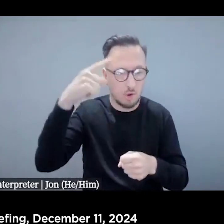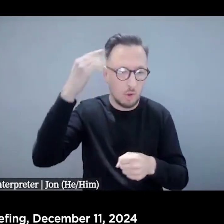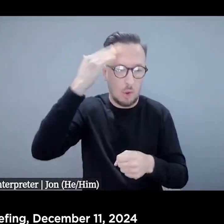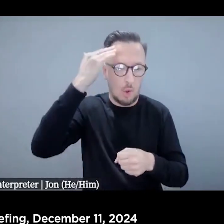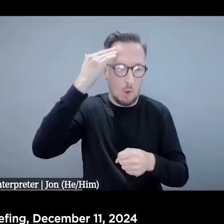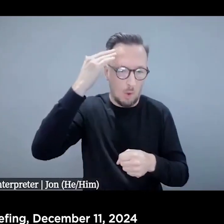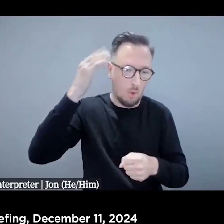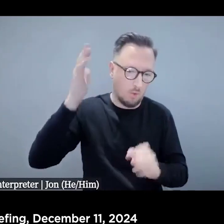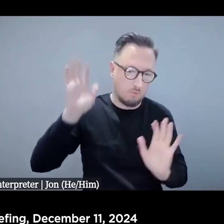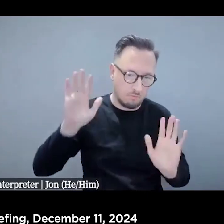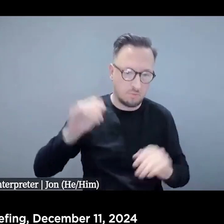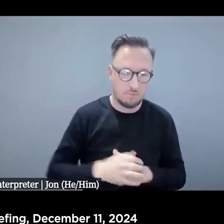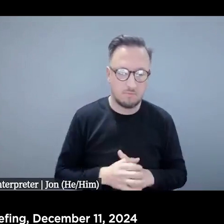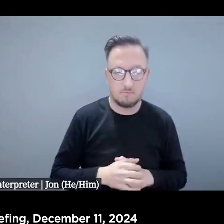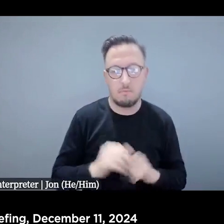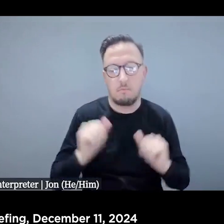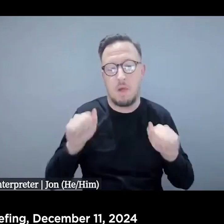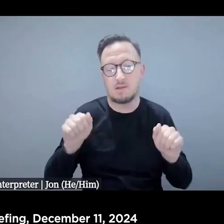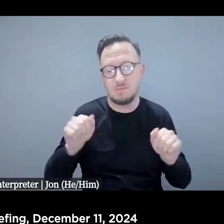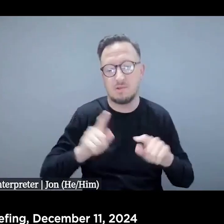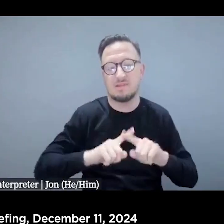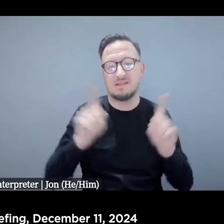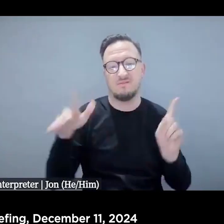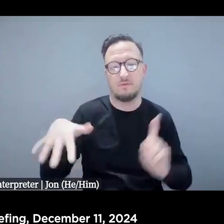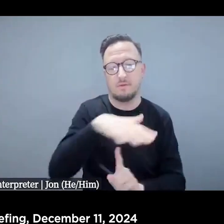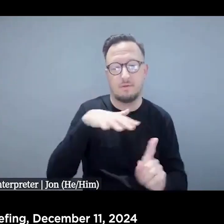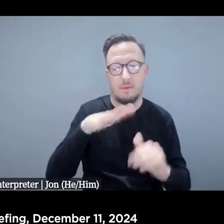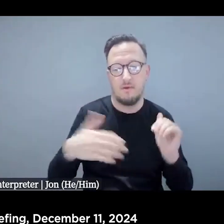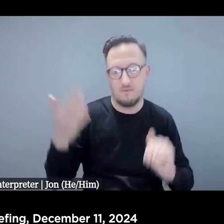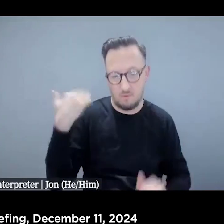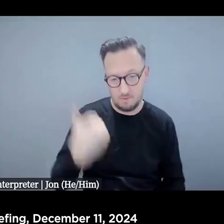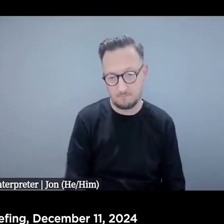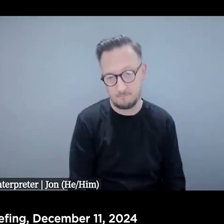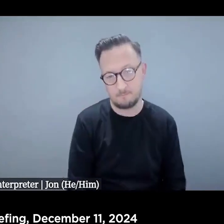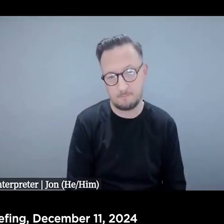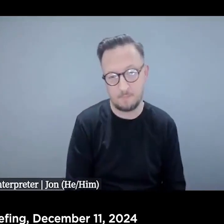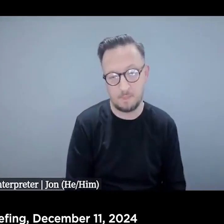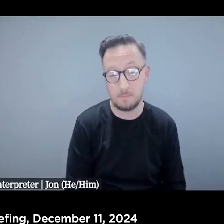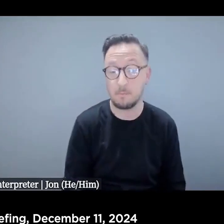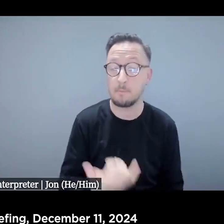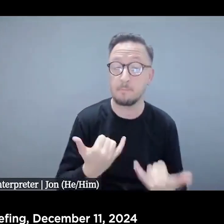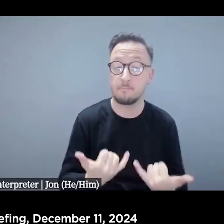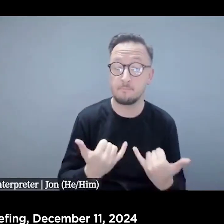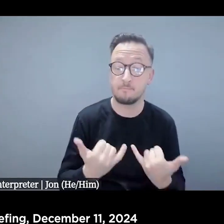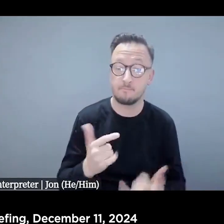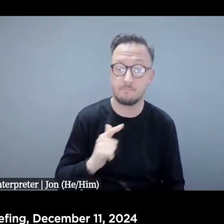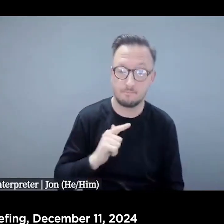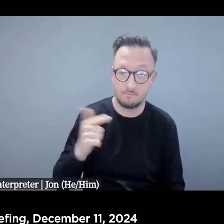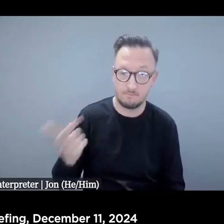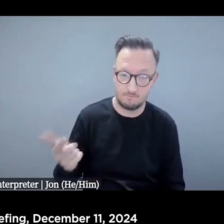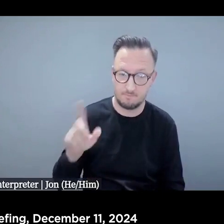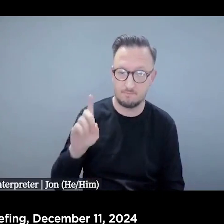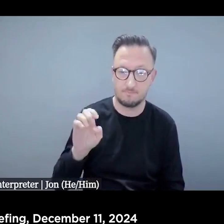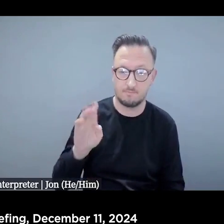to be aware of these new dynamics in our surrounding landscape. And now we will hear updates from Deborah